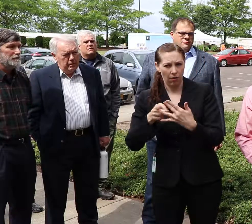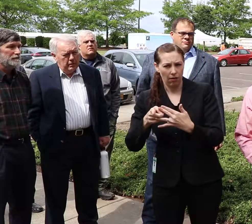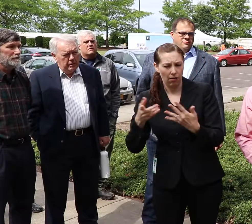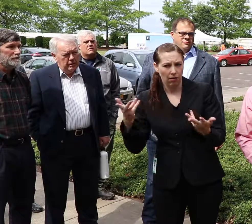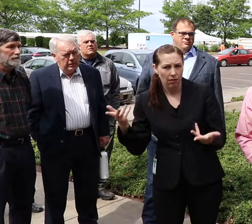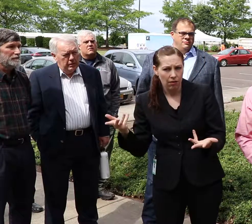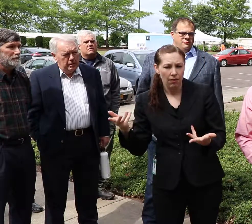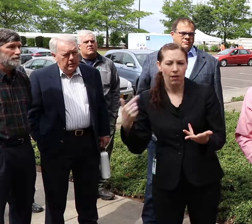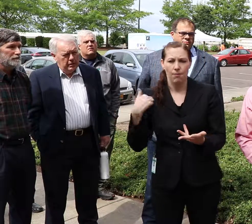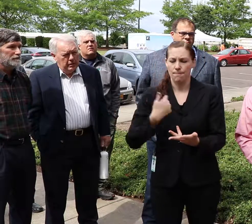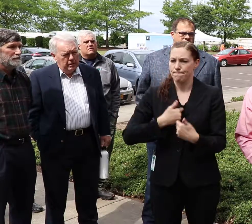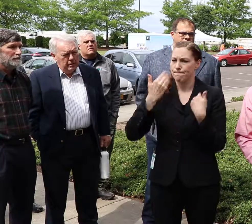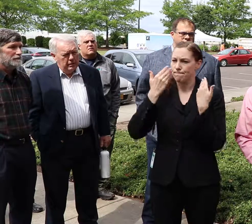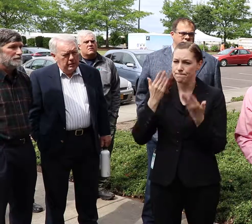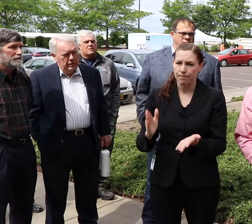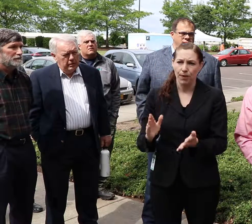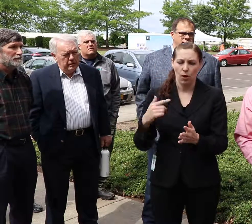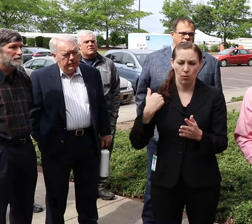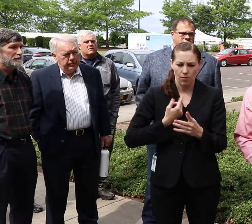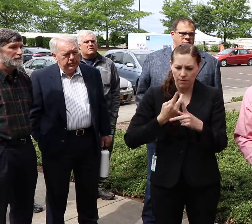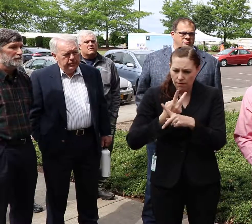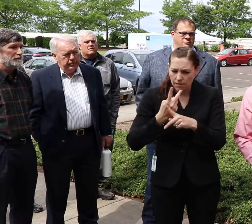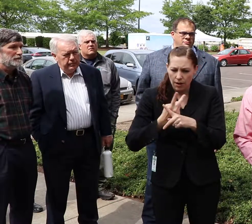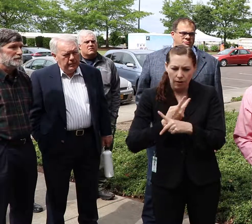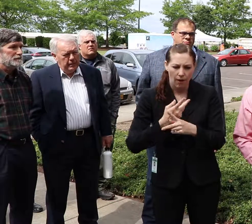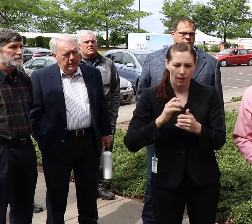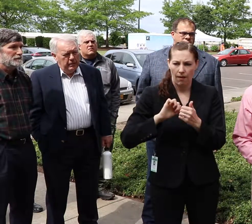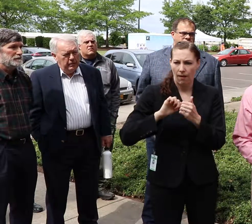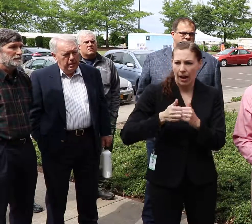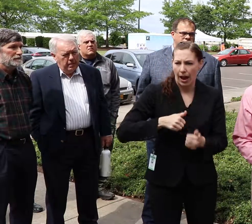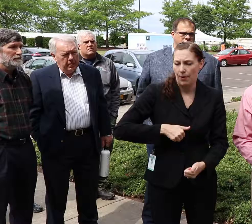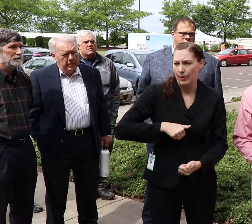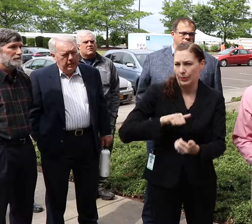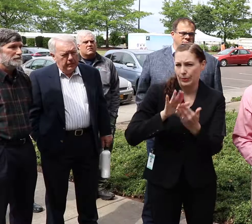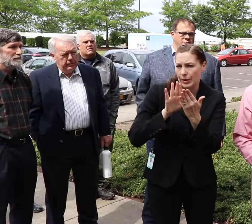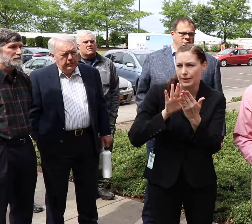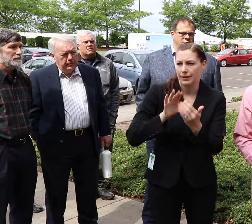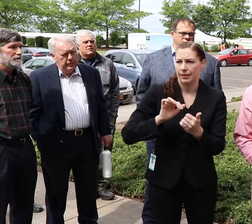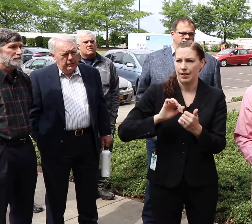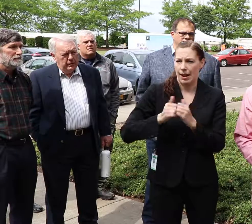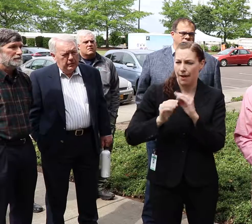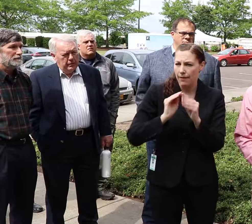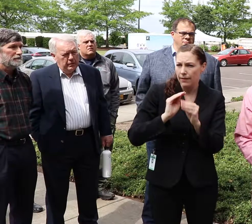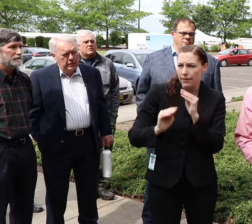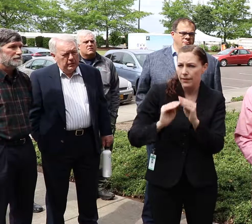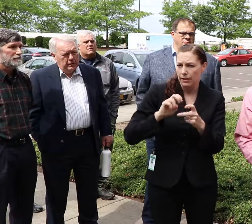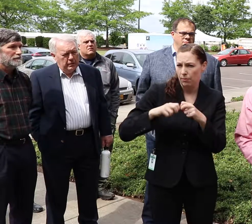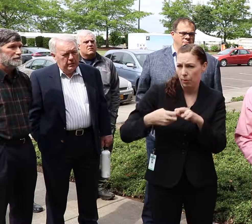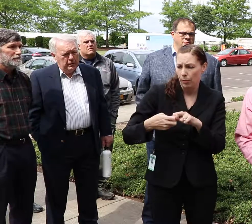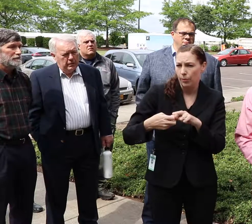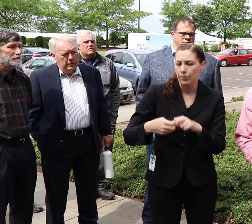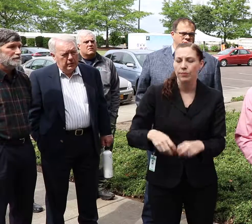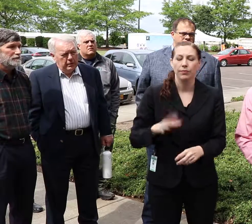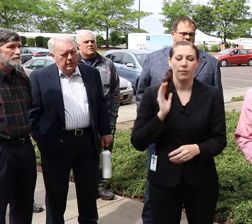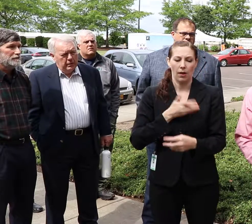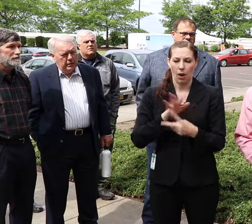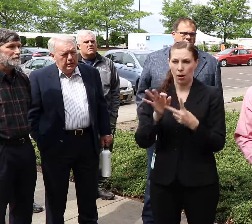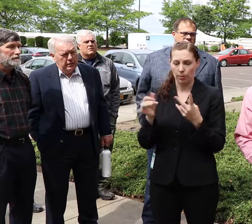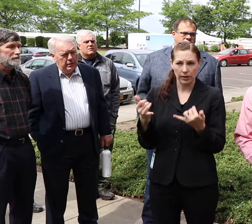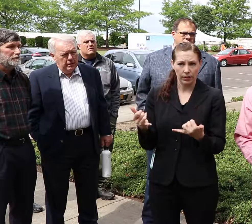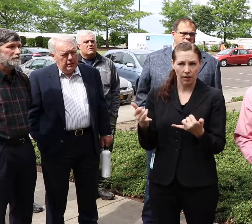are looking for options to see if we can address that issue. The options at this point appear to